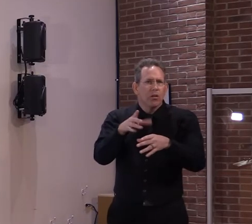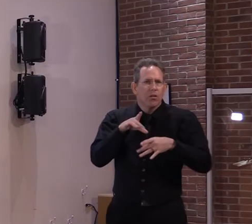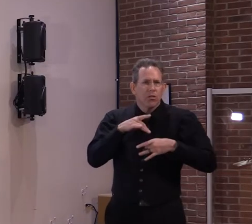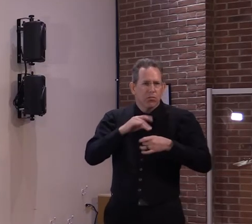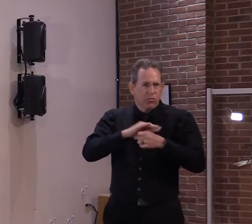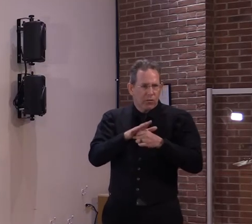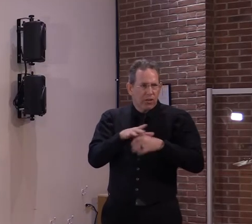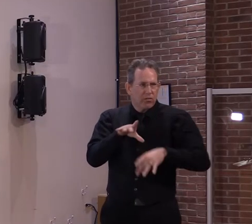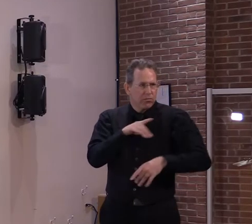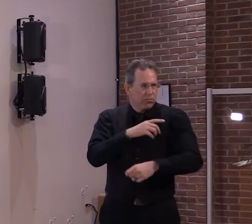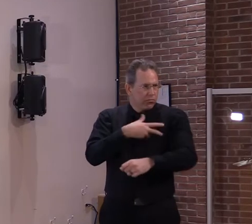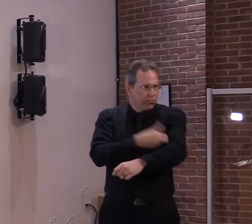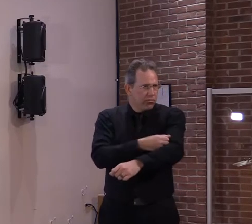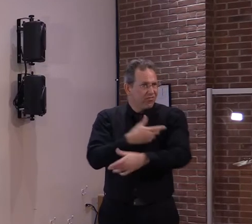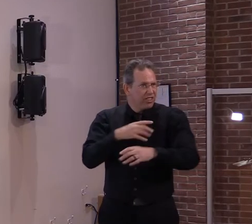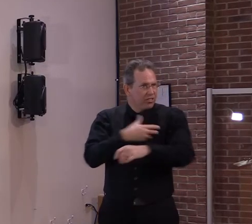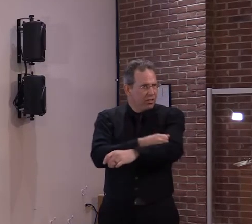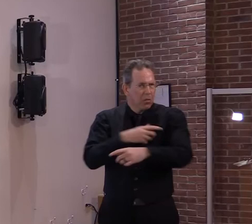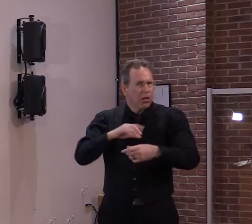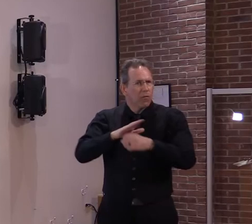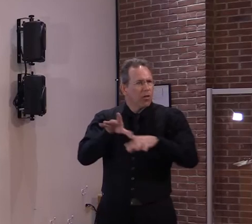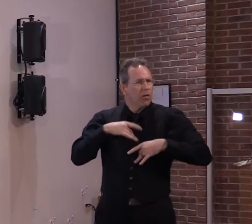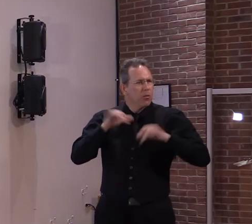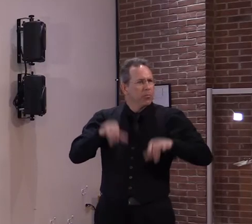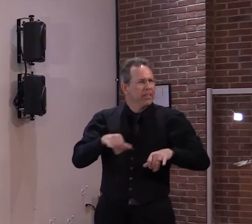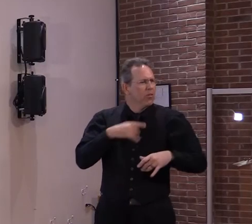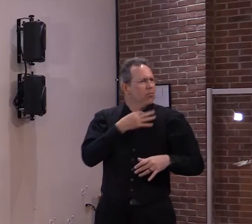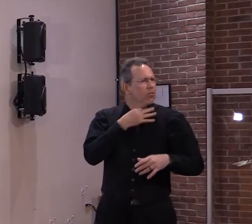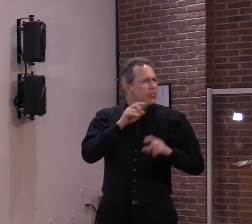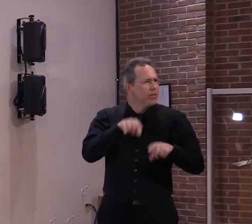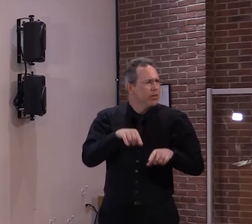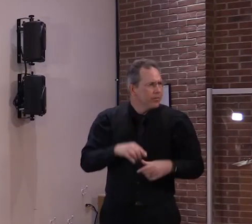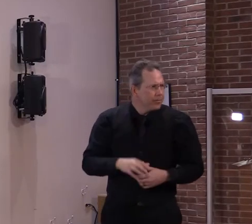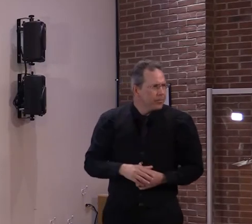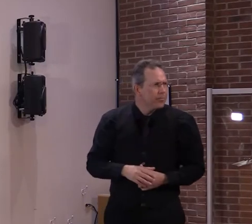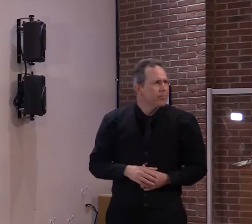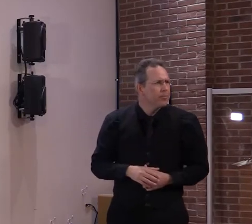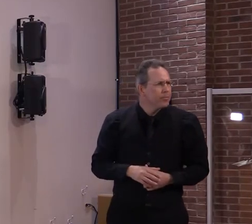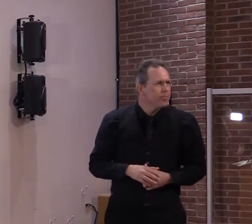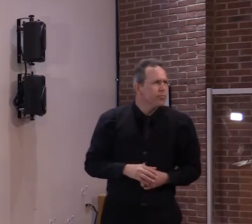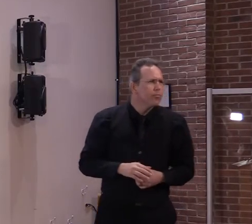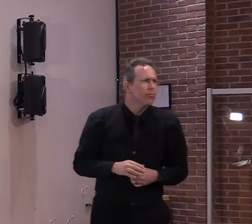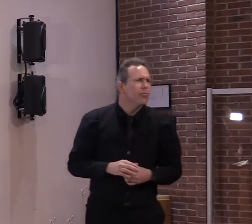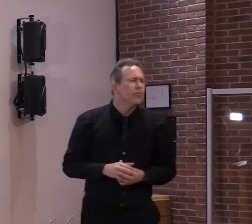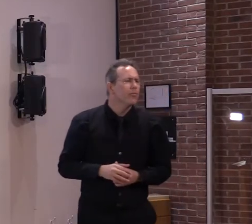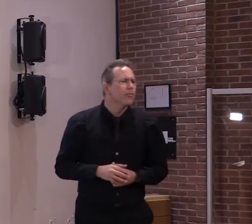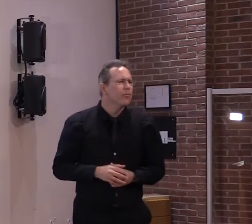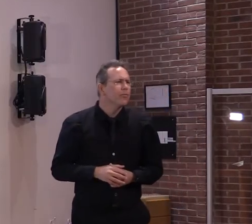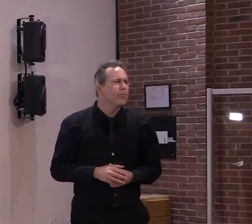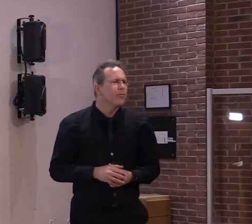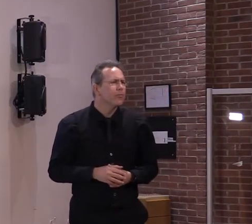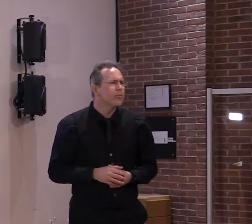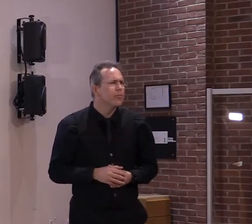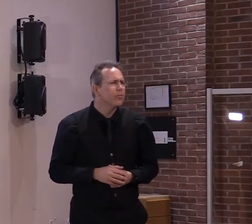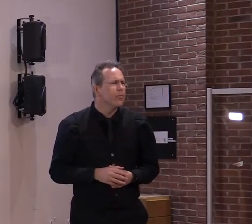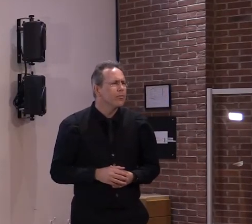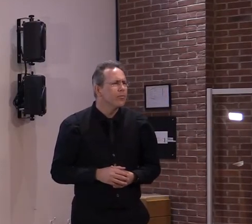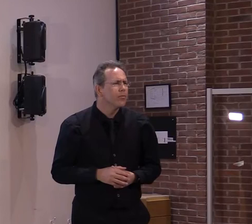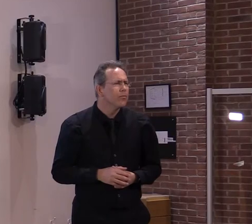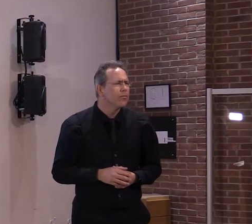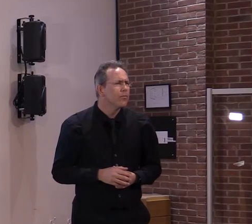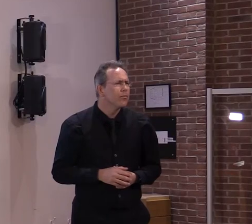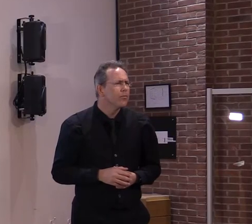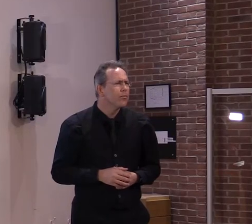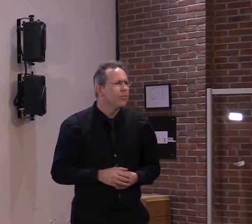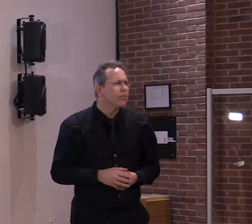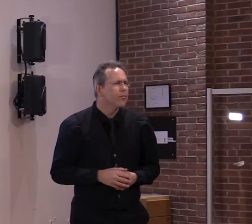hearing about some cases where patients are trying to get more than one type of the vaccine, almost like a sort